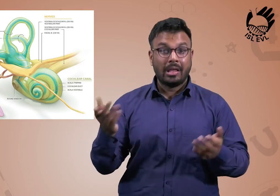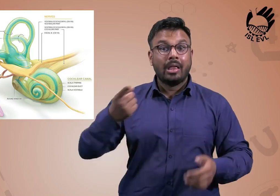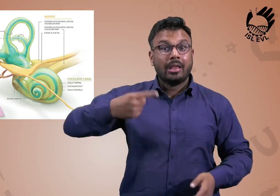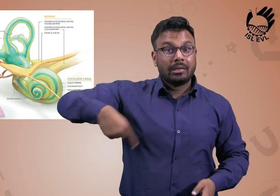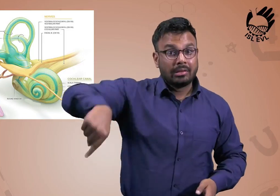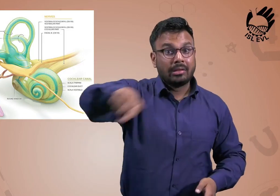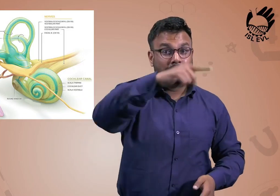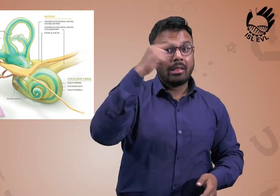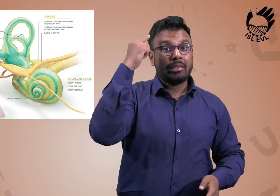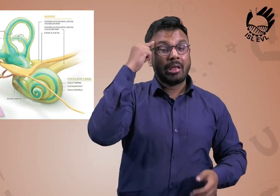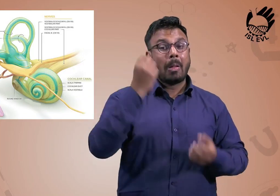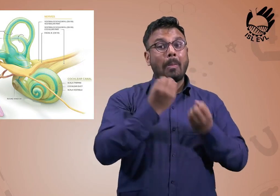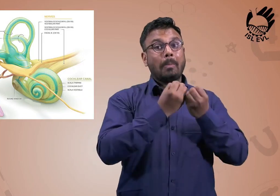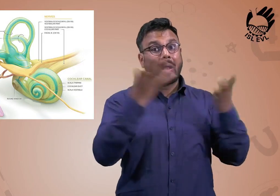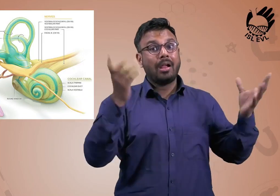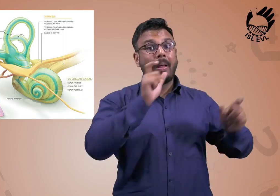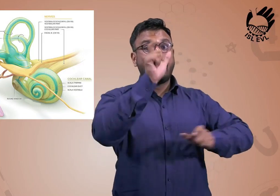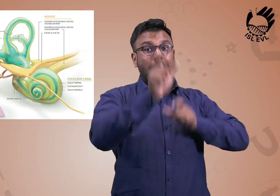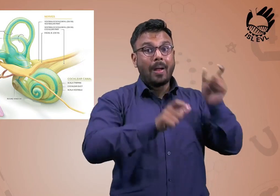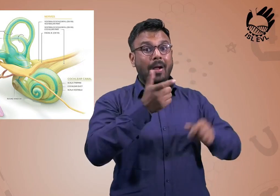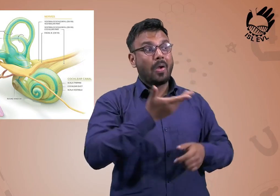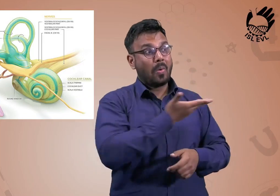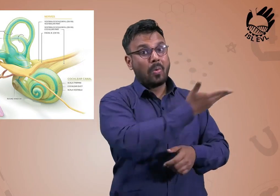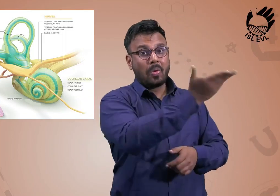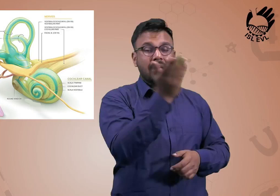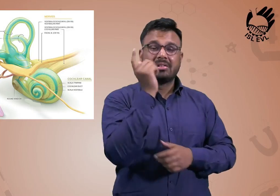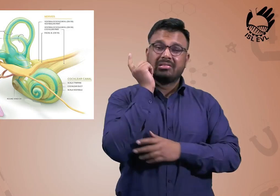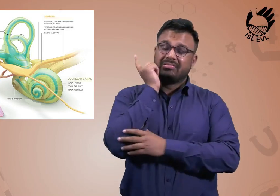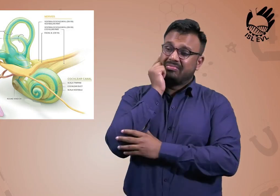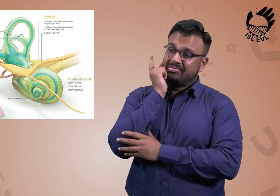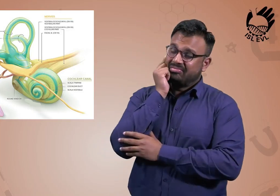Why? Because most deaf people use sign language to communicate,